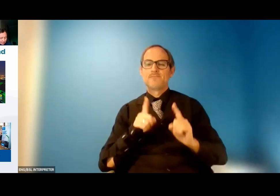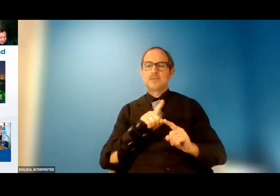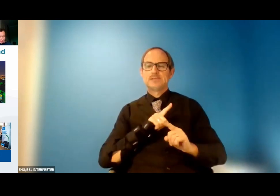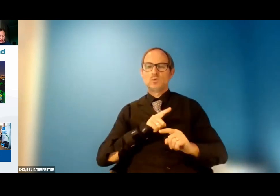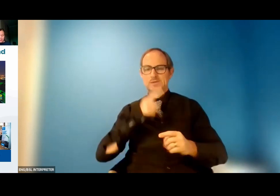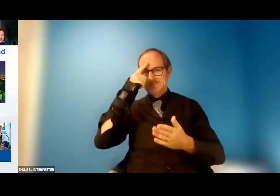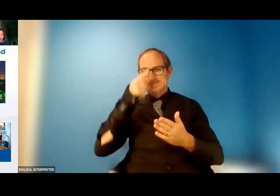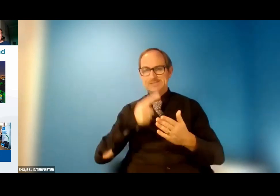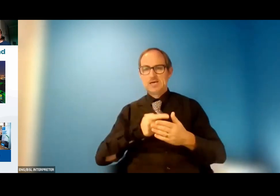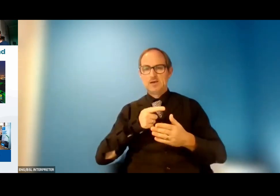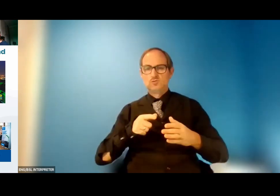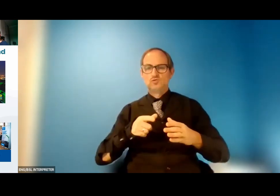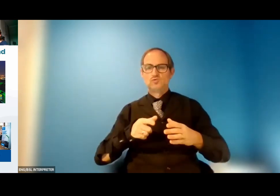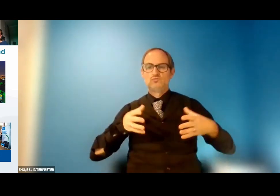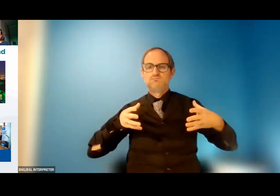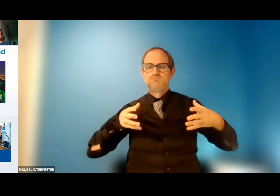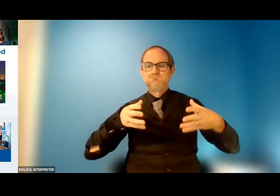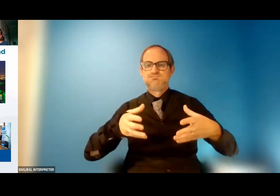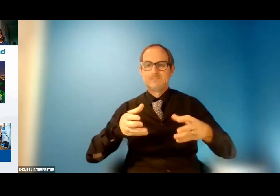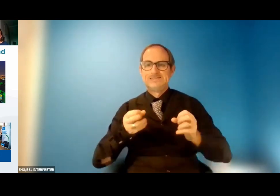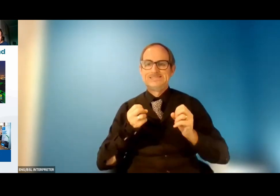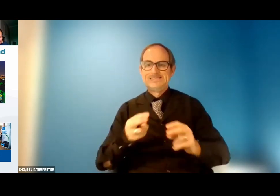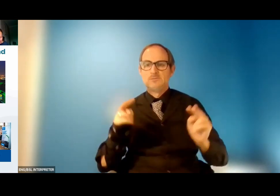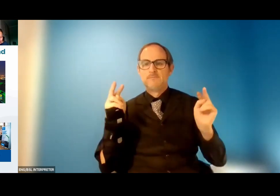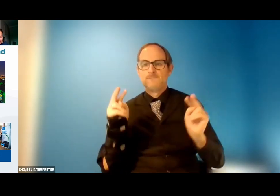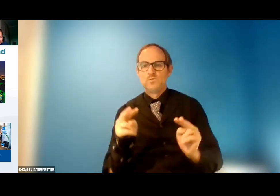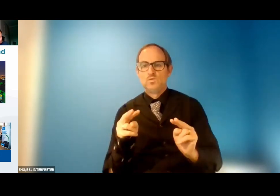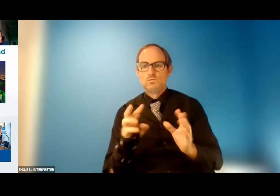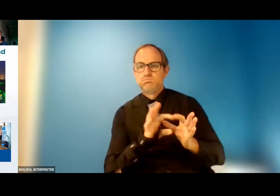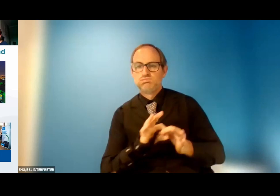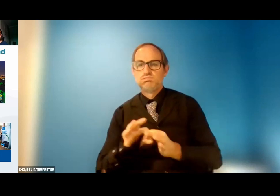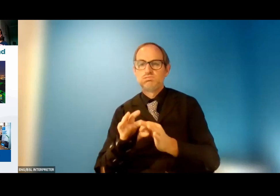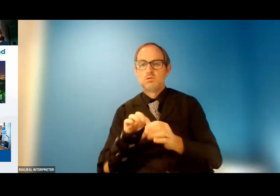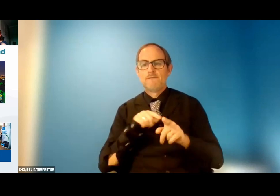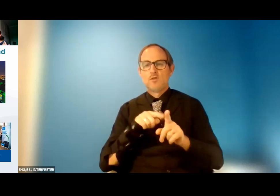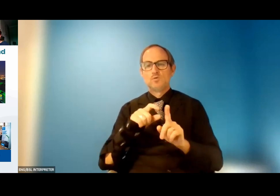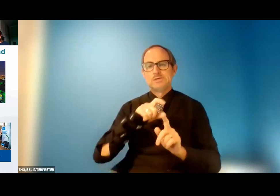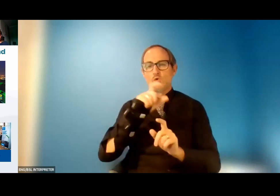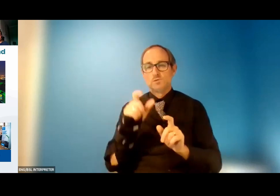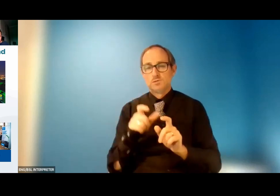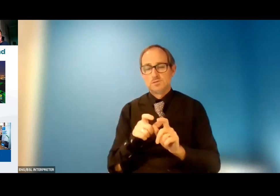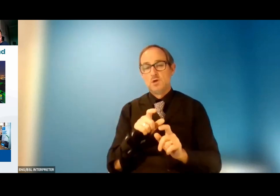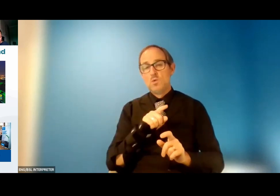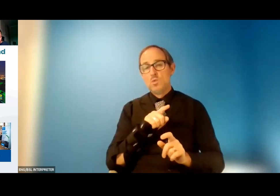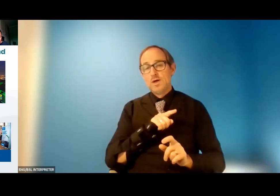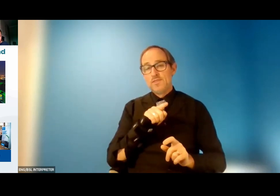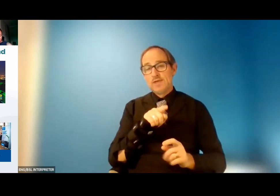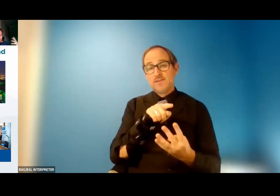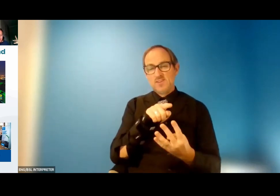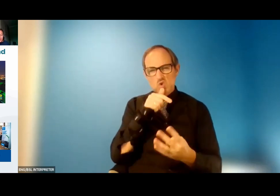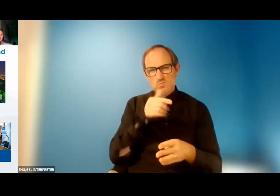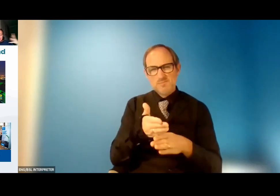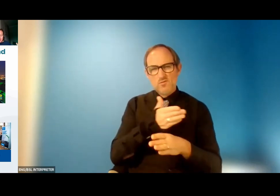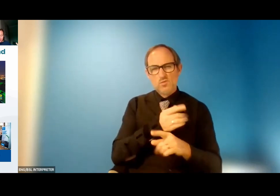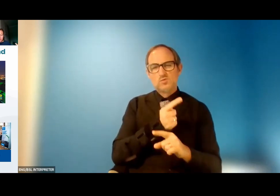support. And that was really actually the purpose of the workshops that came afterwards, was to use that 4-lens framework to